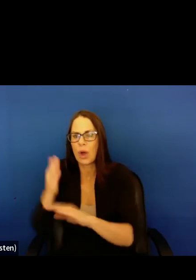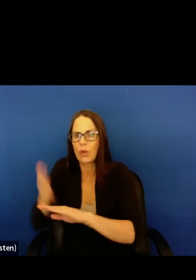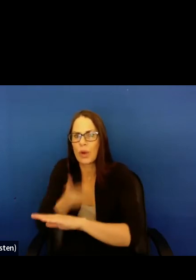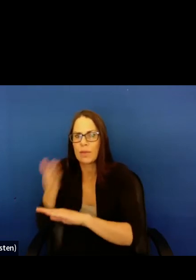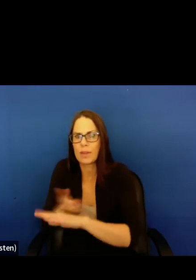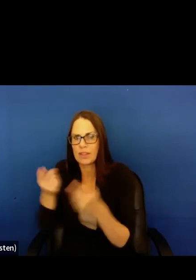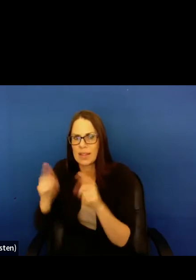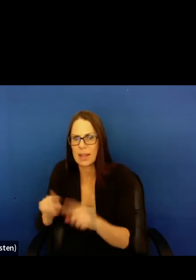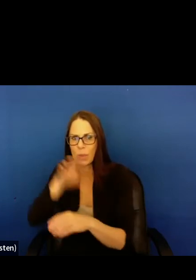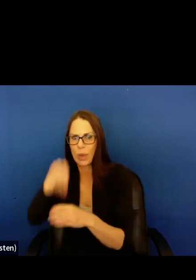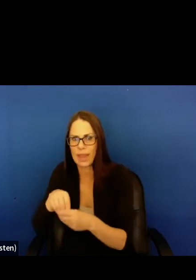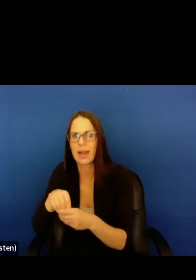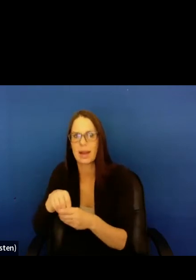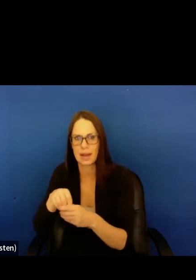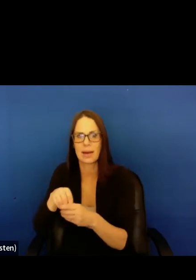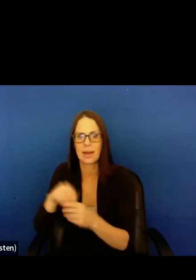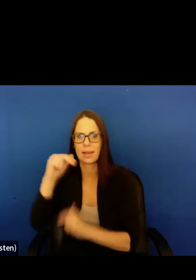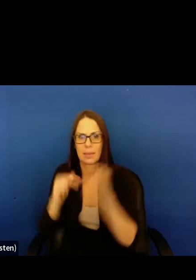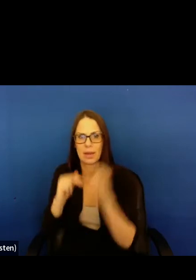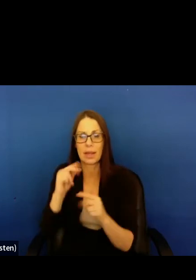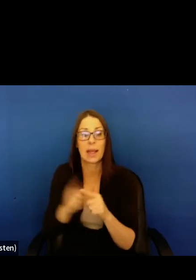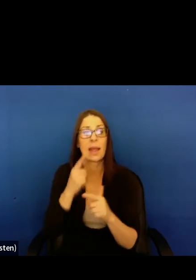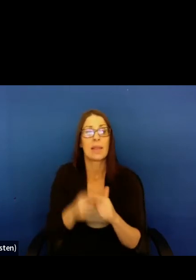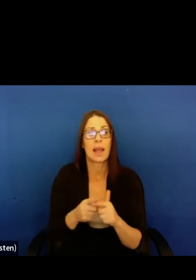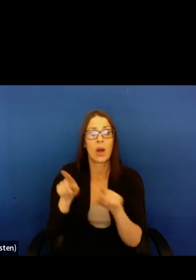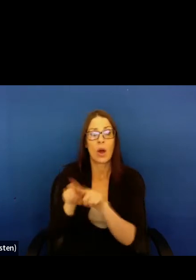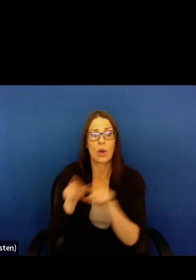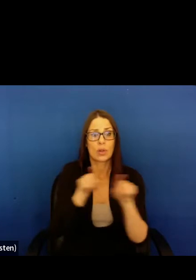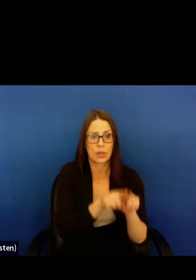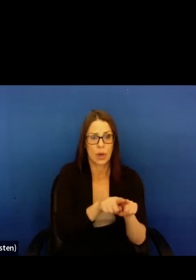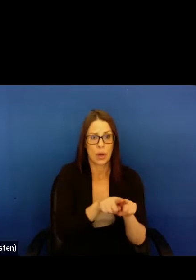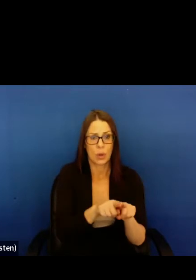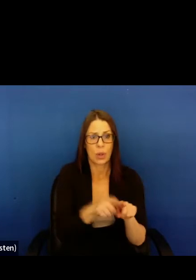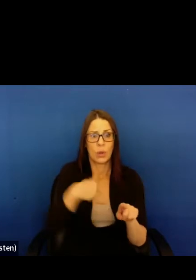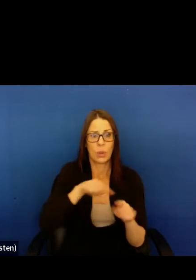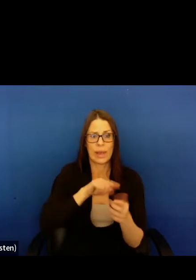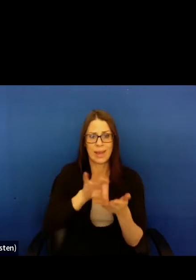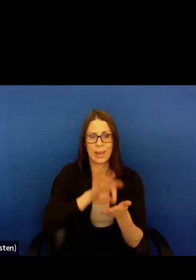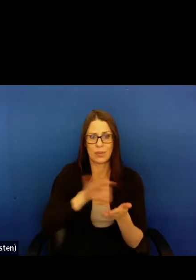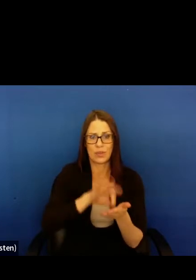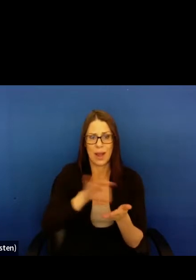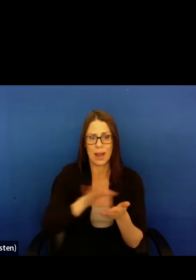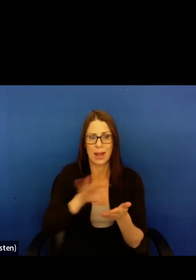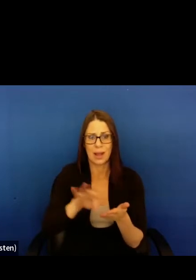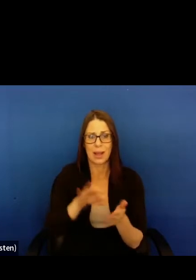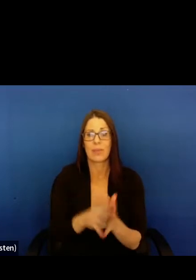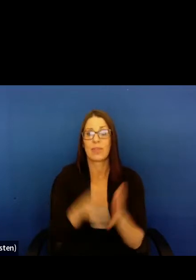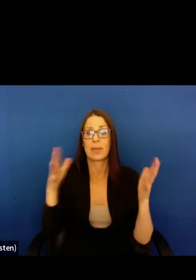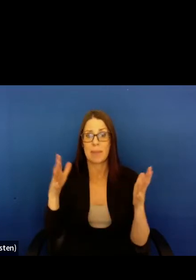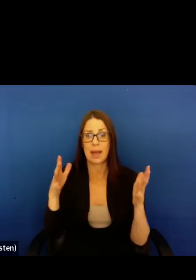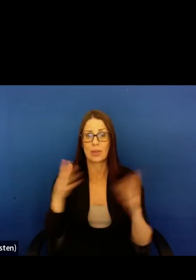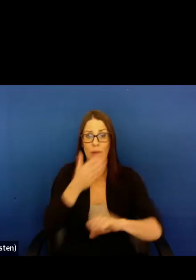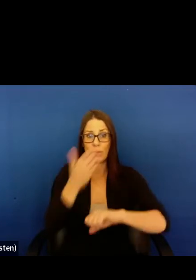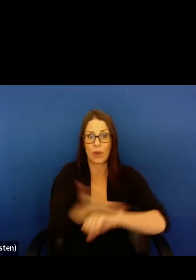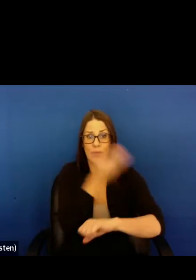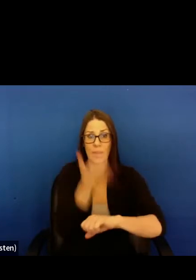confines. There is then also we keep track of the amount of renovation that we put into each building, because